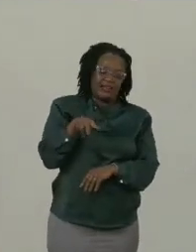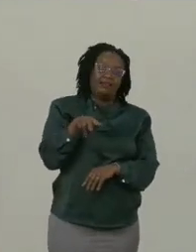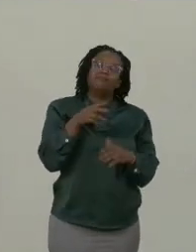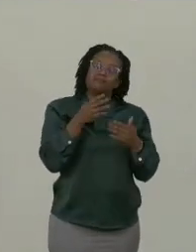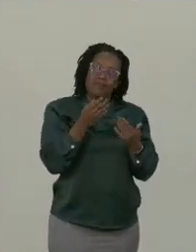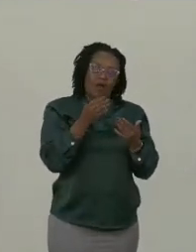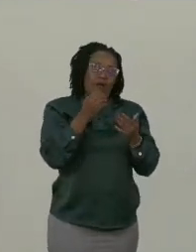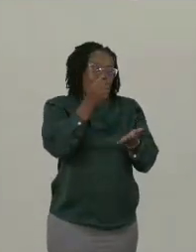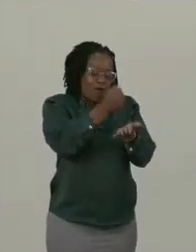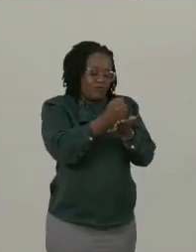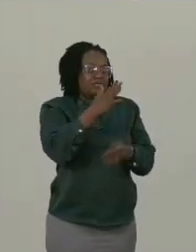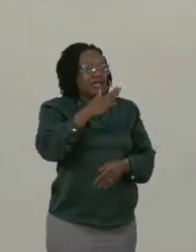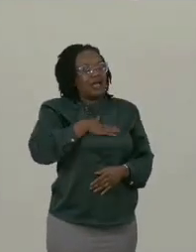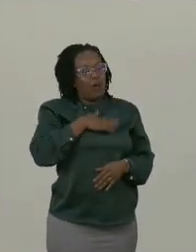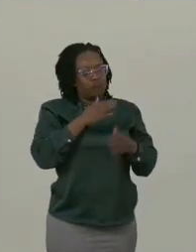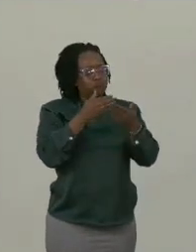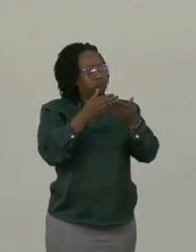our office is open.